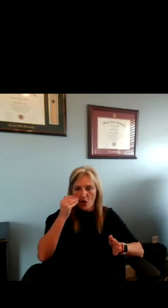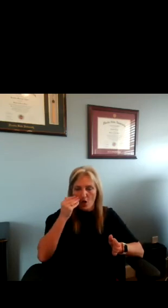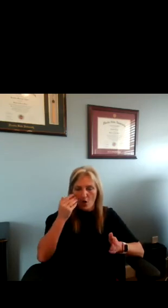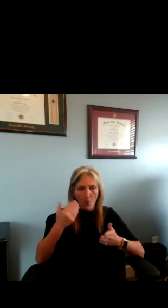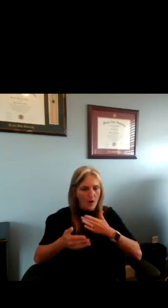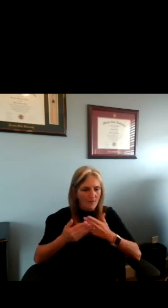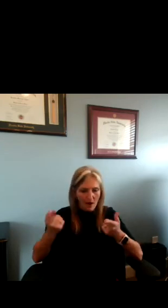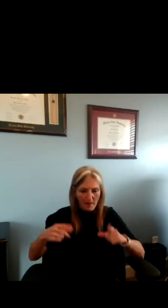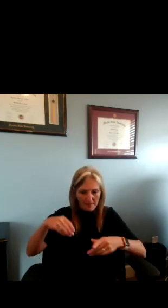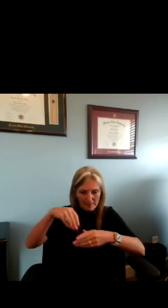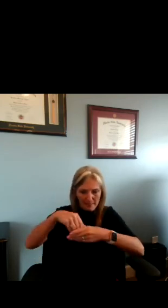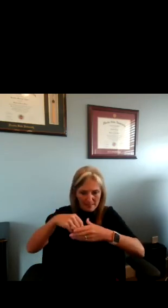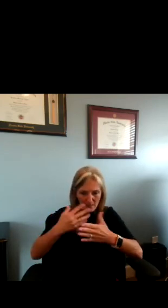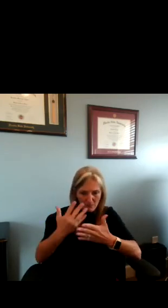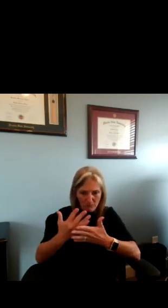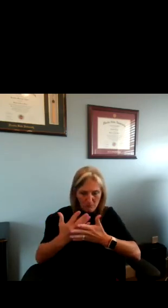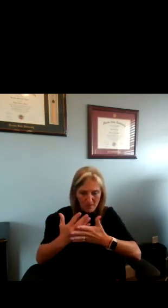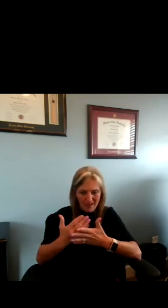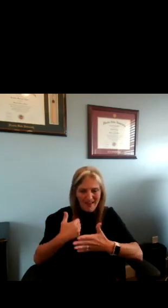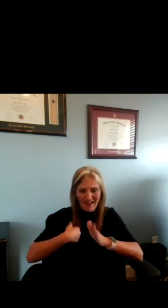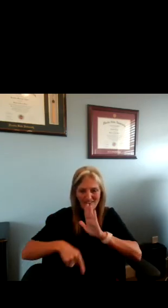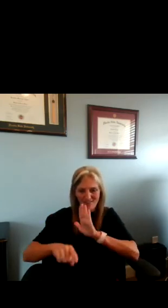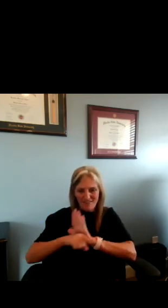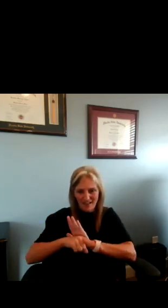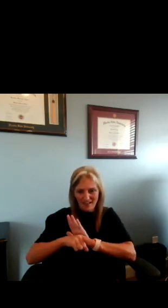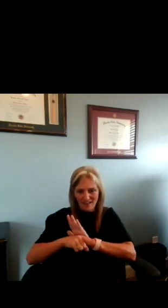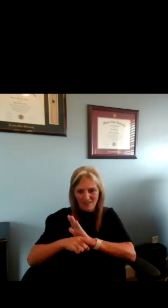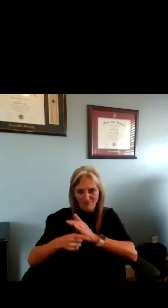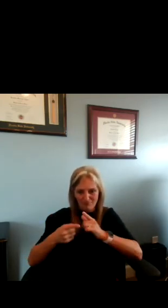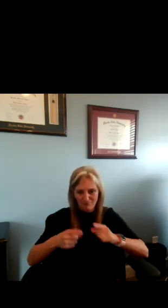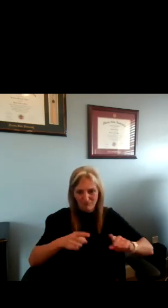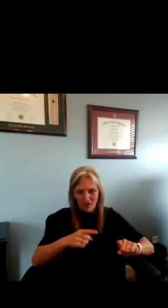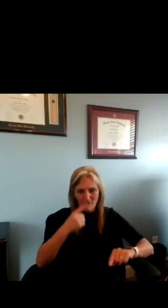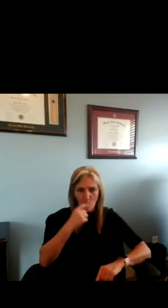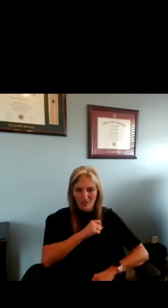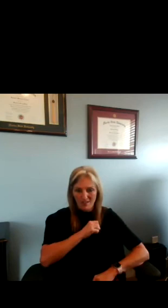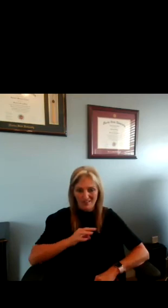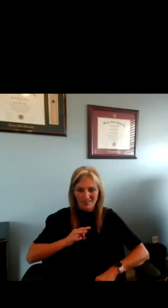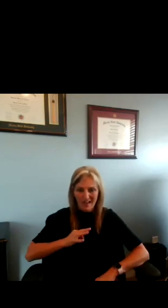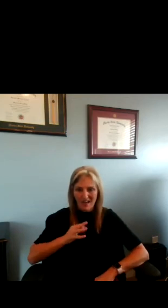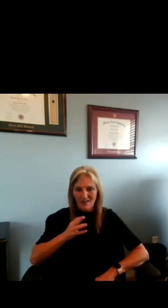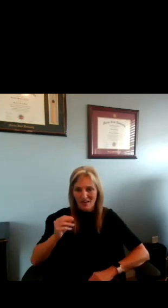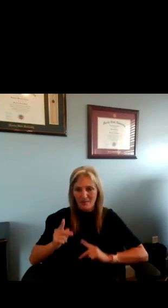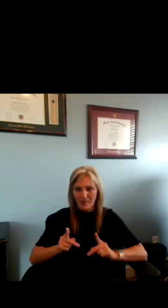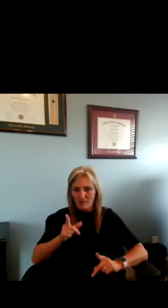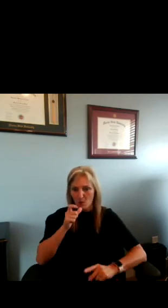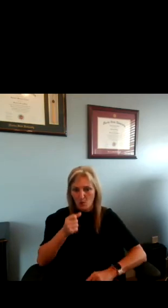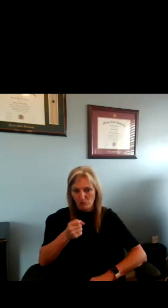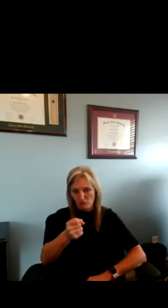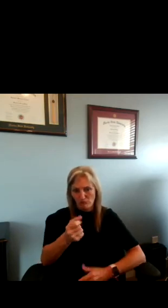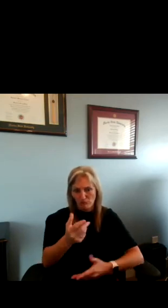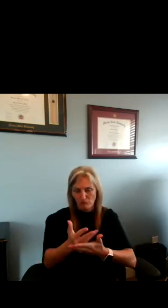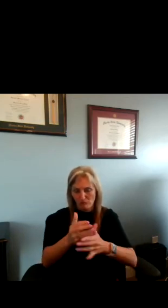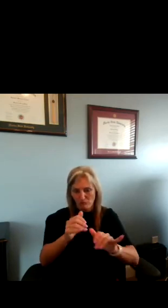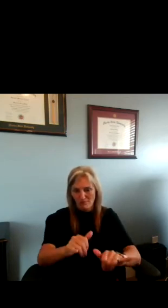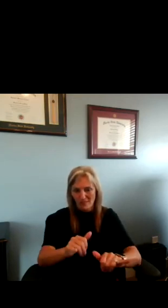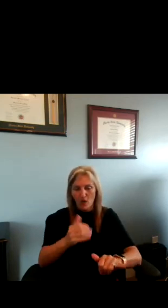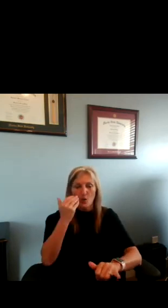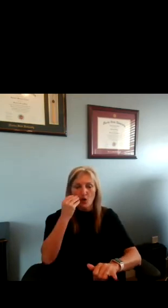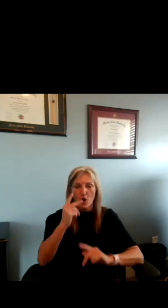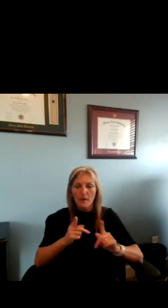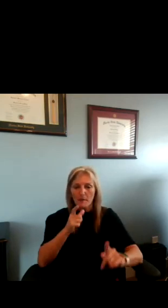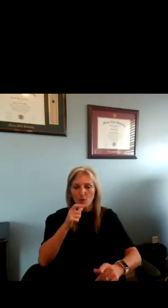them, they have substantially negative consequences for staff and incarcerated people. We know that those who are incarcerated